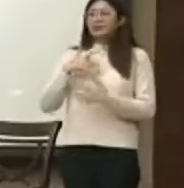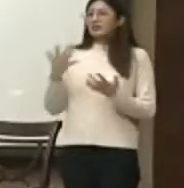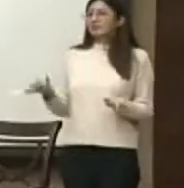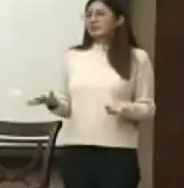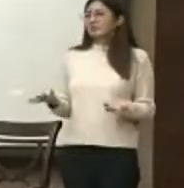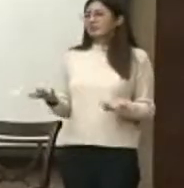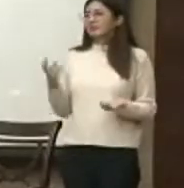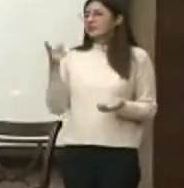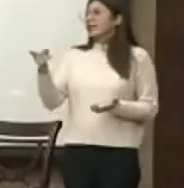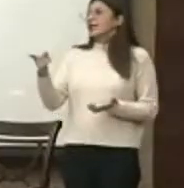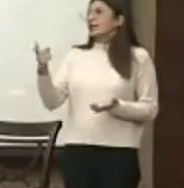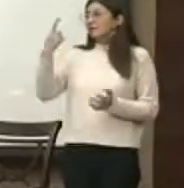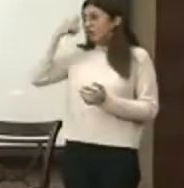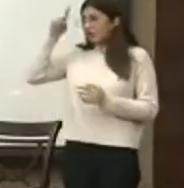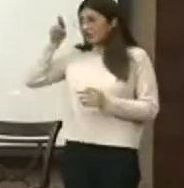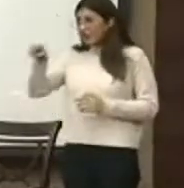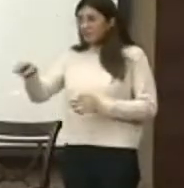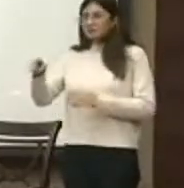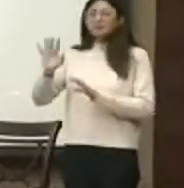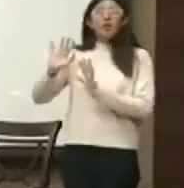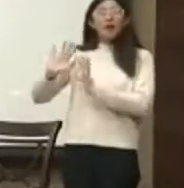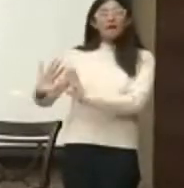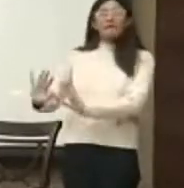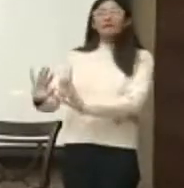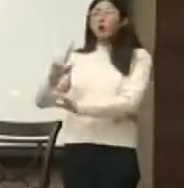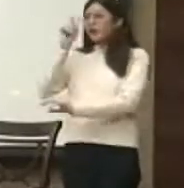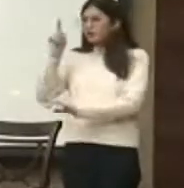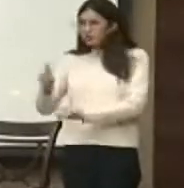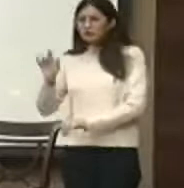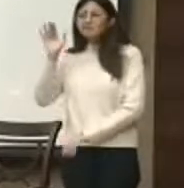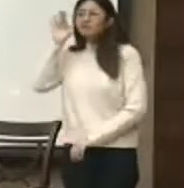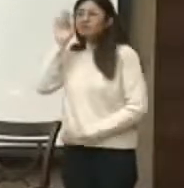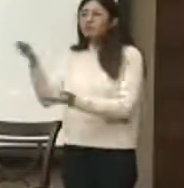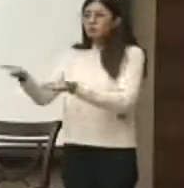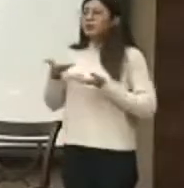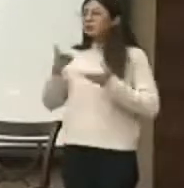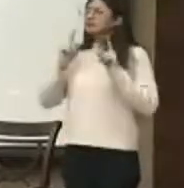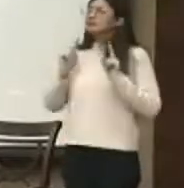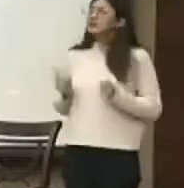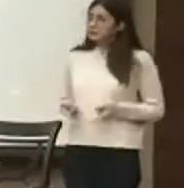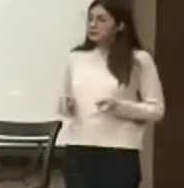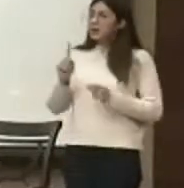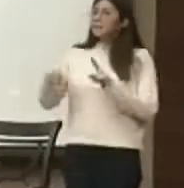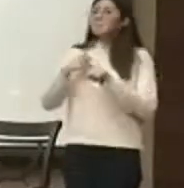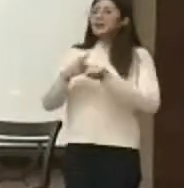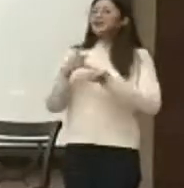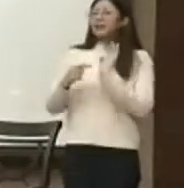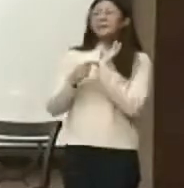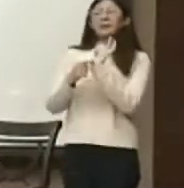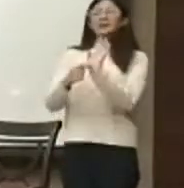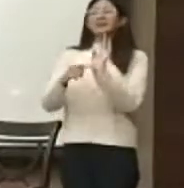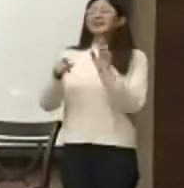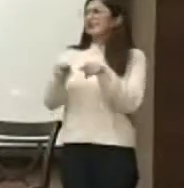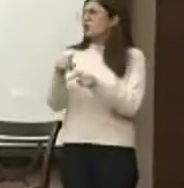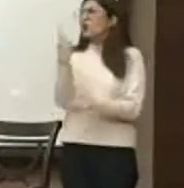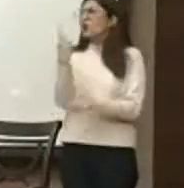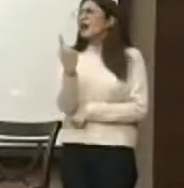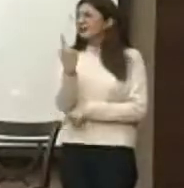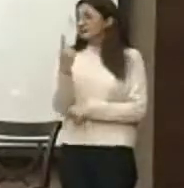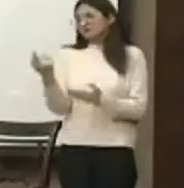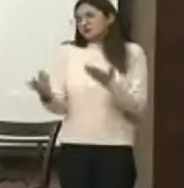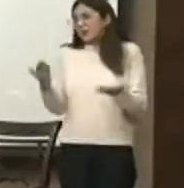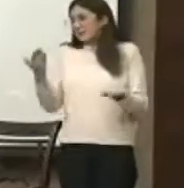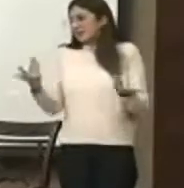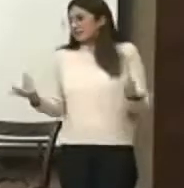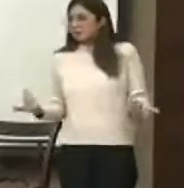they are being spoken for, their questions are raised, and everyone must feel represented as well. And in one day it would be, I